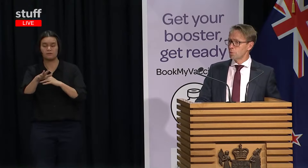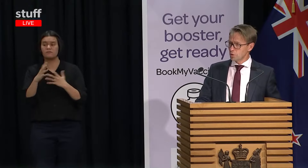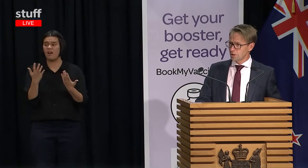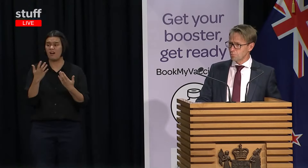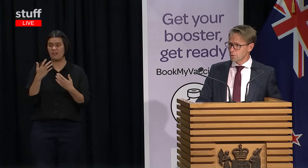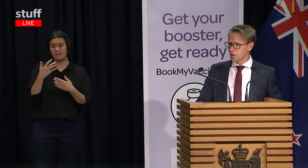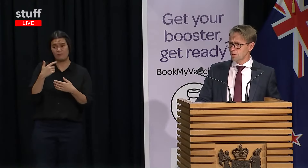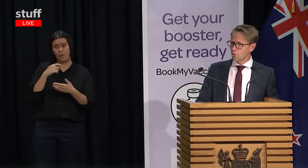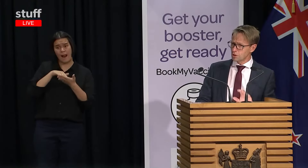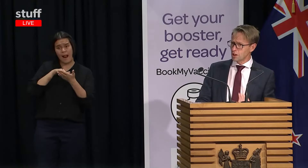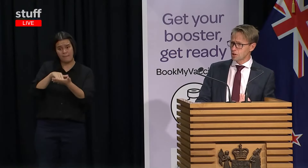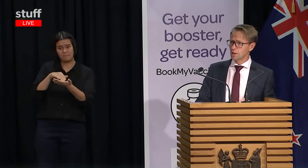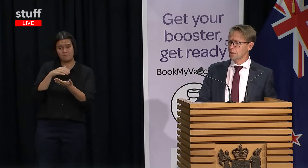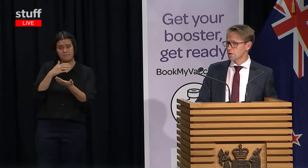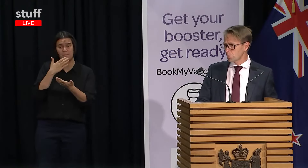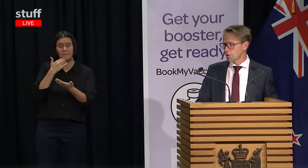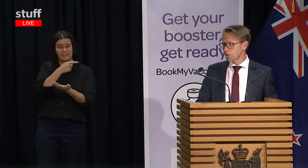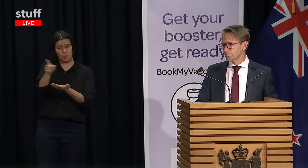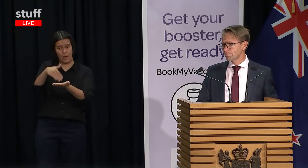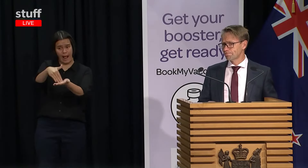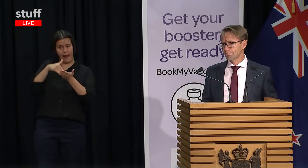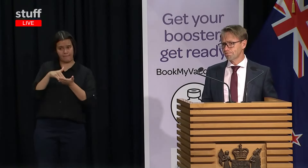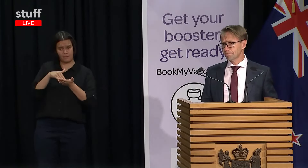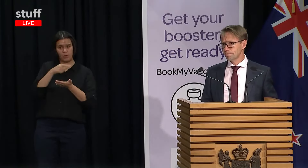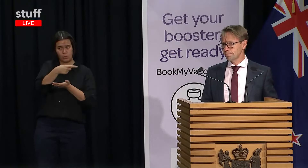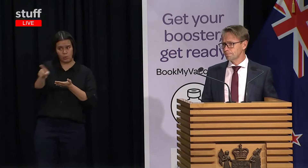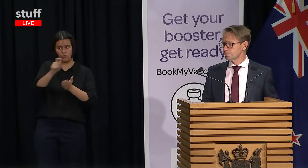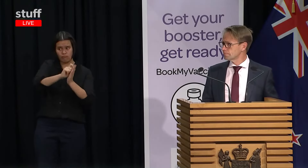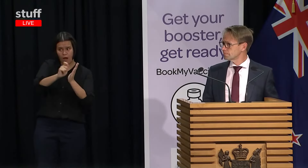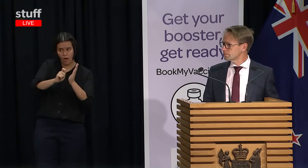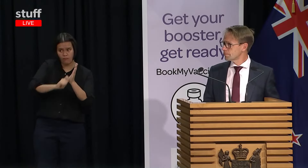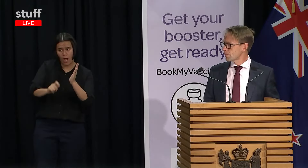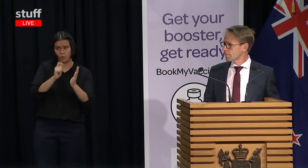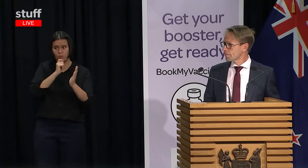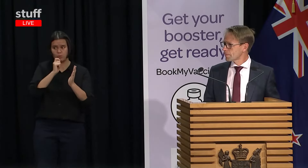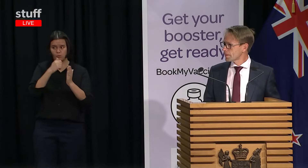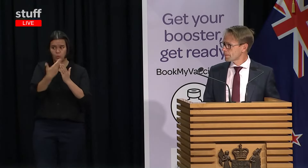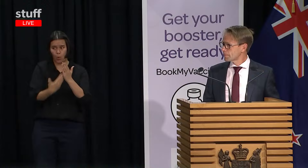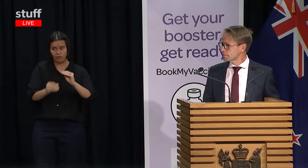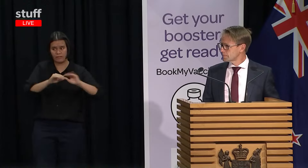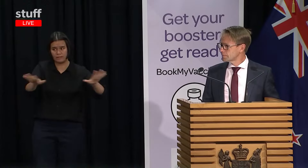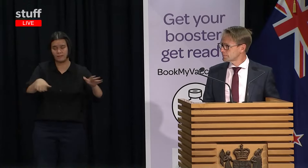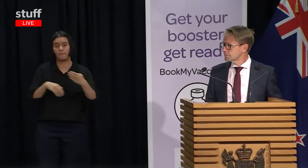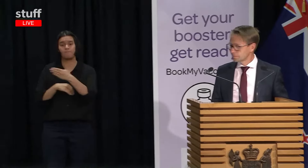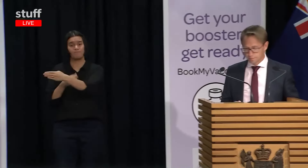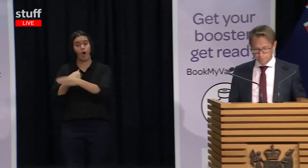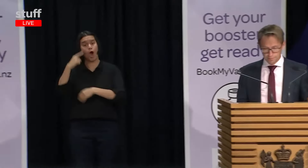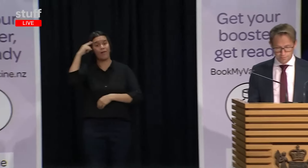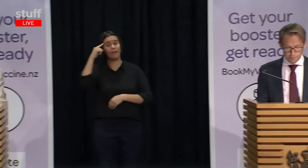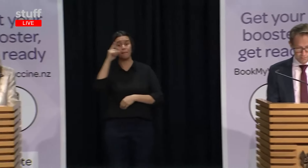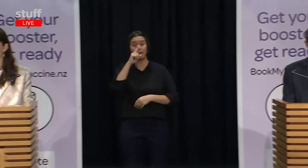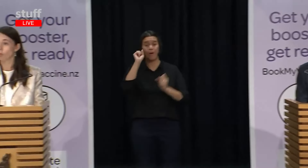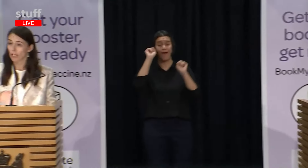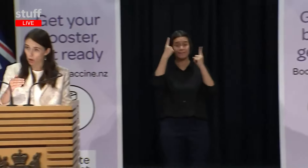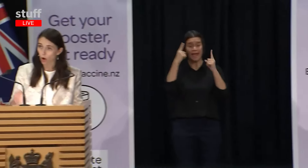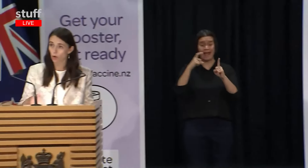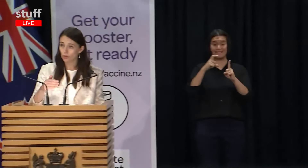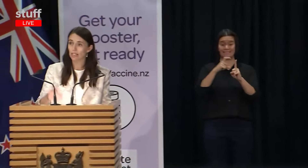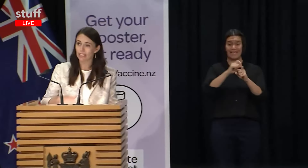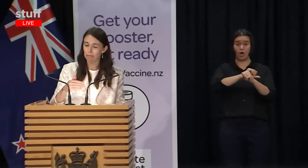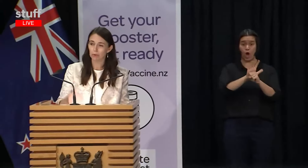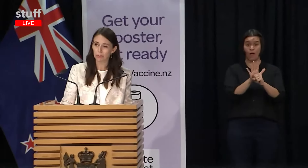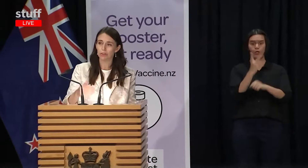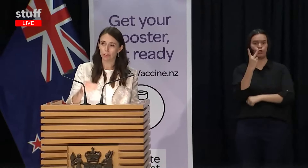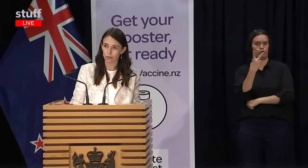people know the importance of boosters for protection against Omicron. And Jo, you're right. I think everyone understood 2 doses for Delta, 3 for Omicron. We